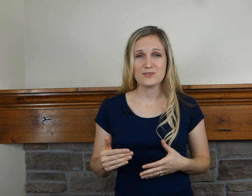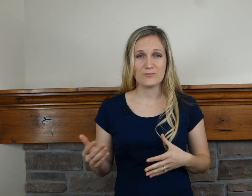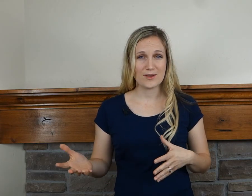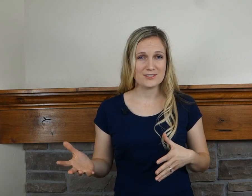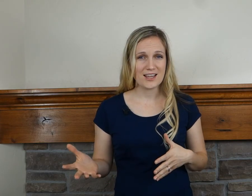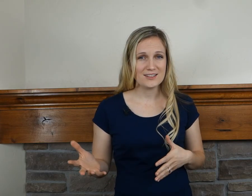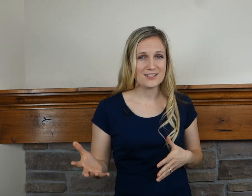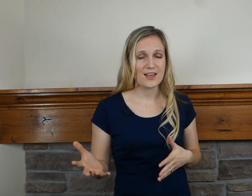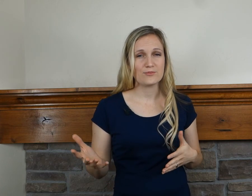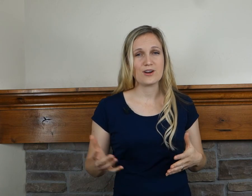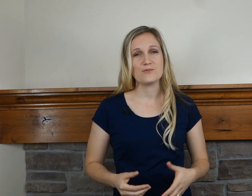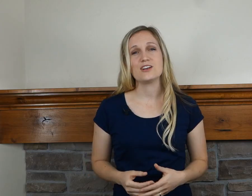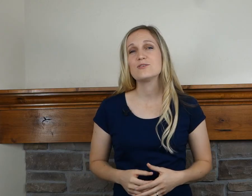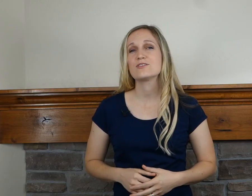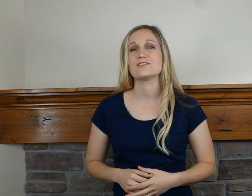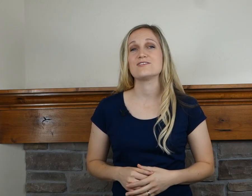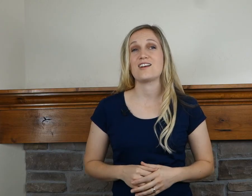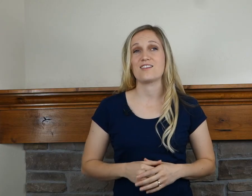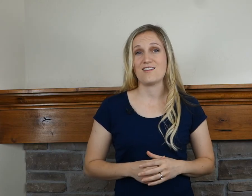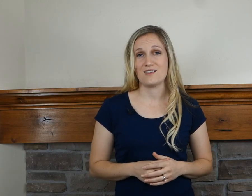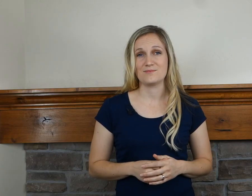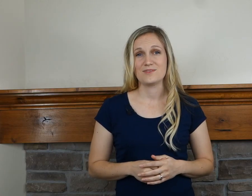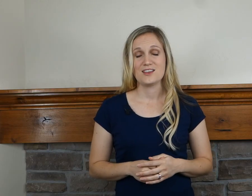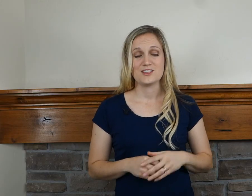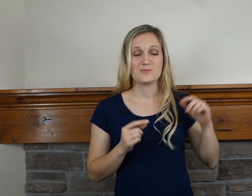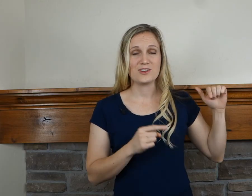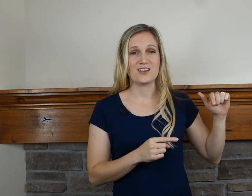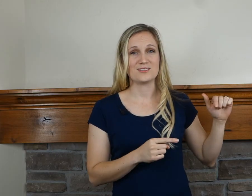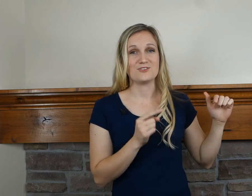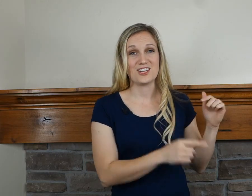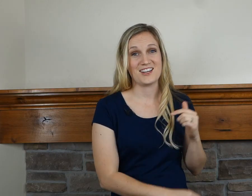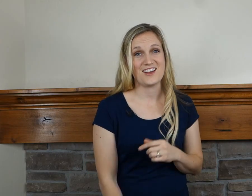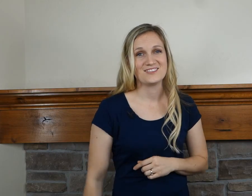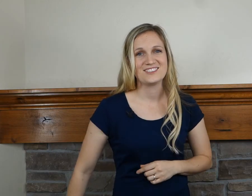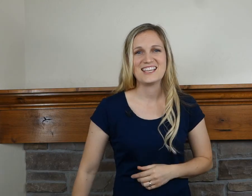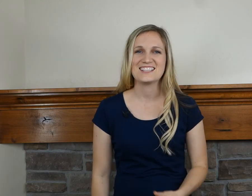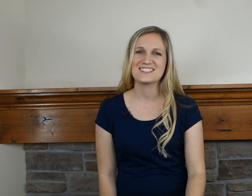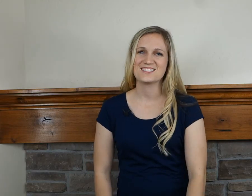membership website at primarychorister.com. It's pretty awesome. Check it out. Thanks.